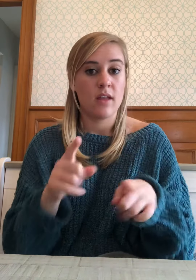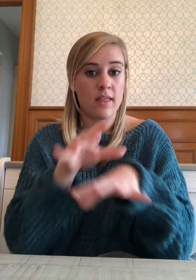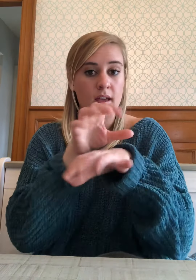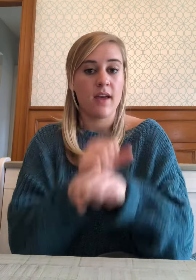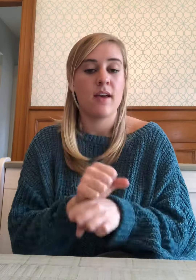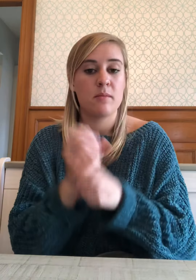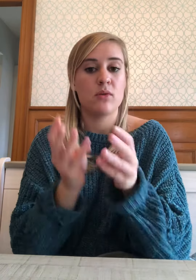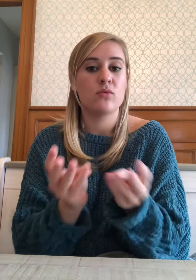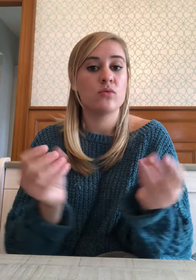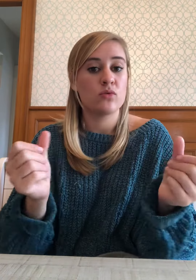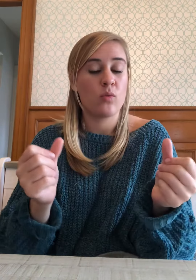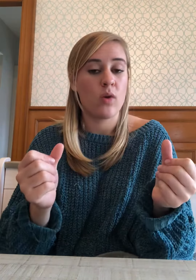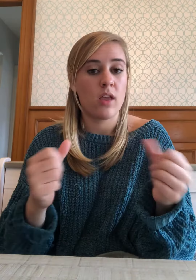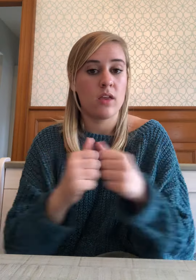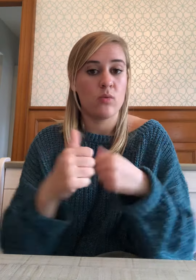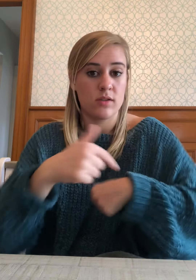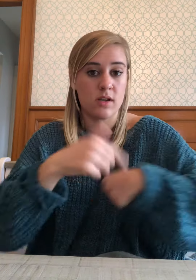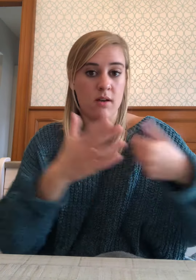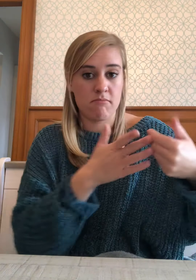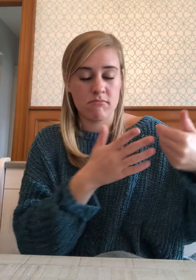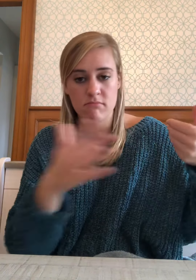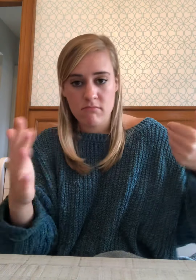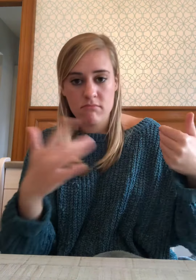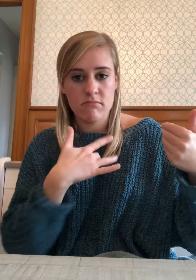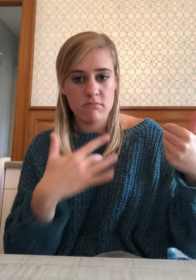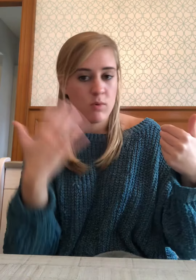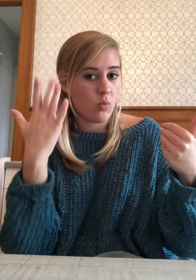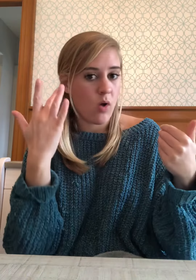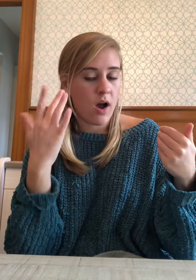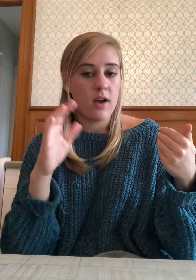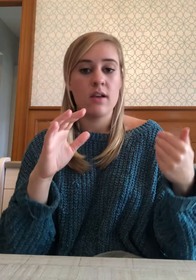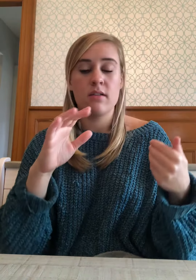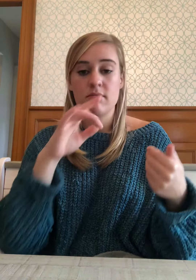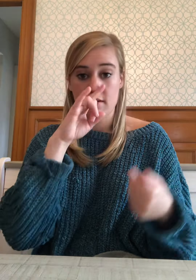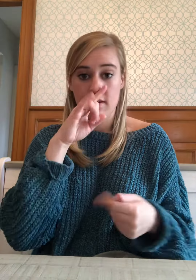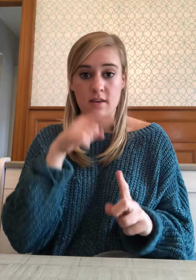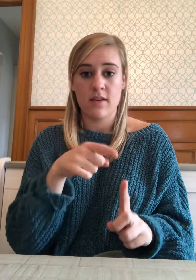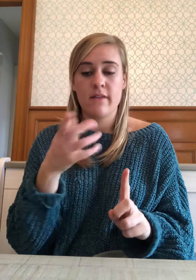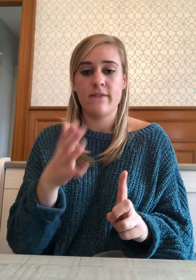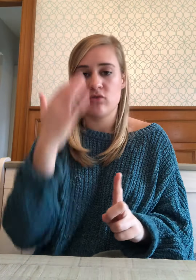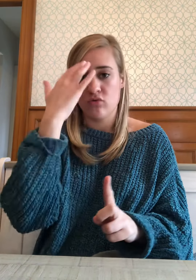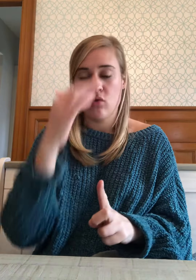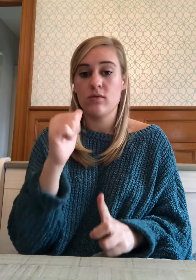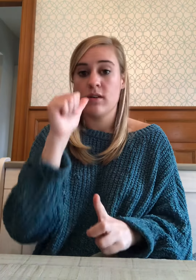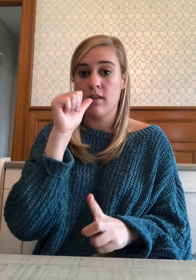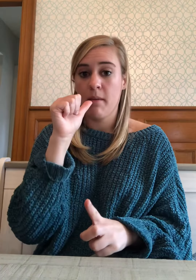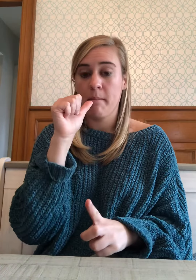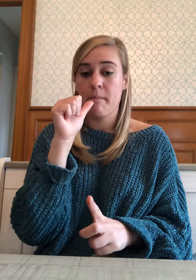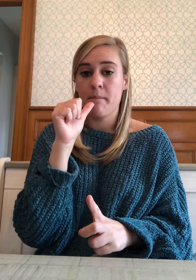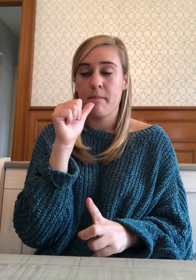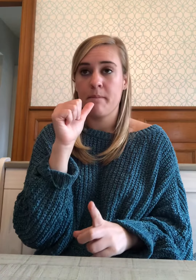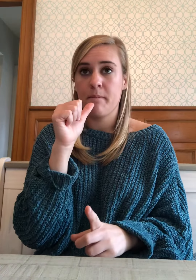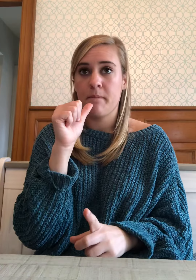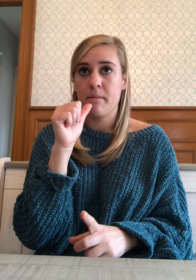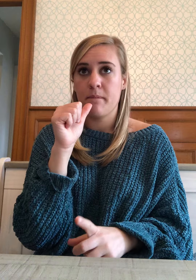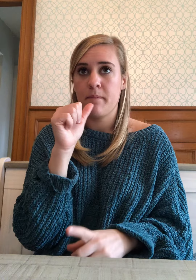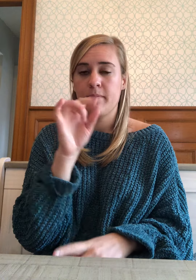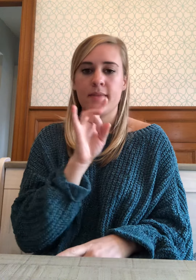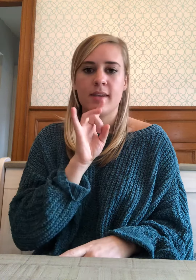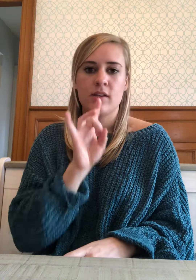with time in most cases is that the child knows that sucking a thumb at 8, 10, 12 years